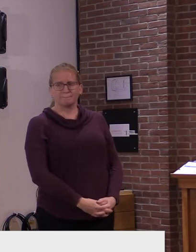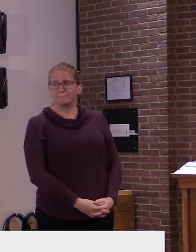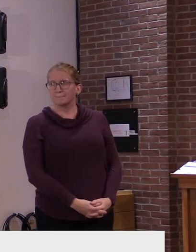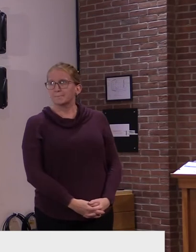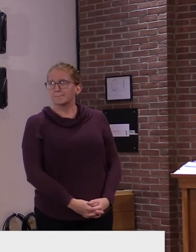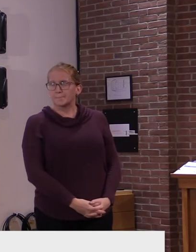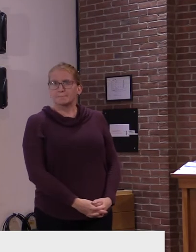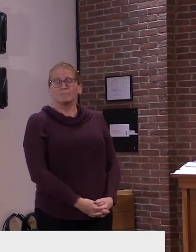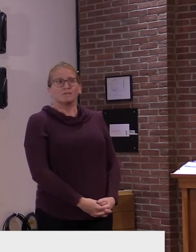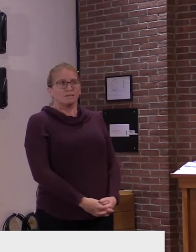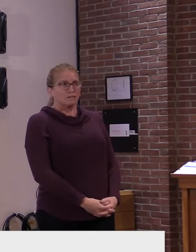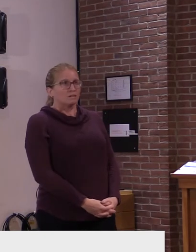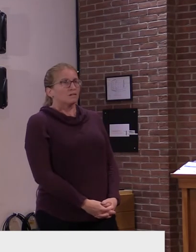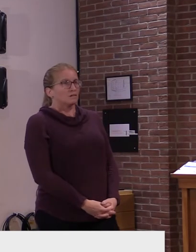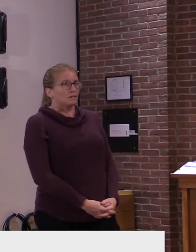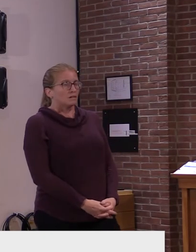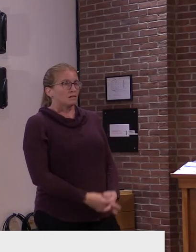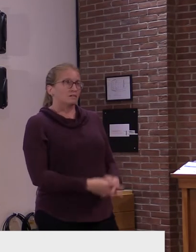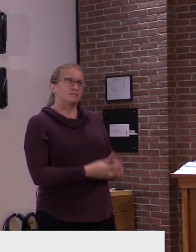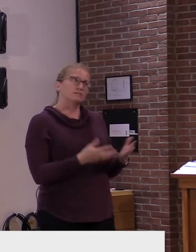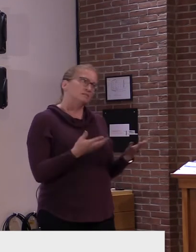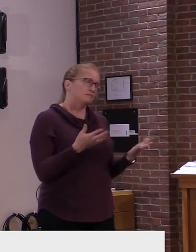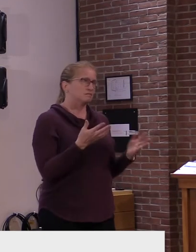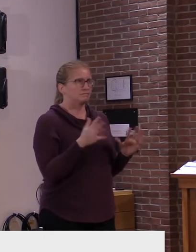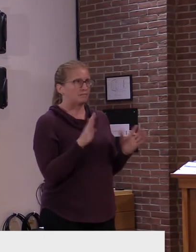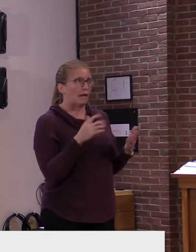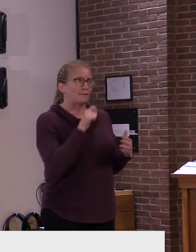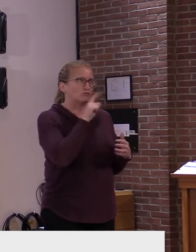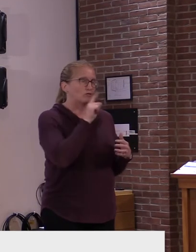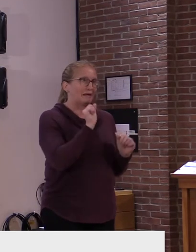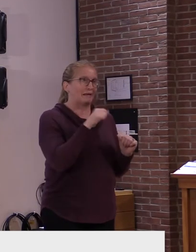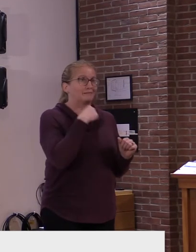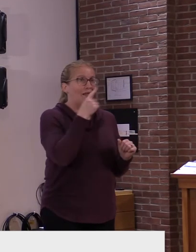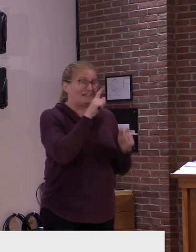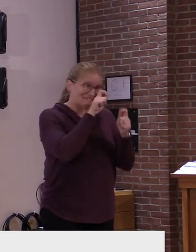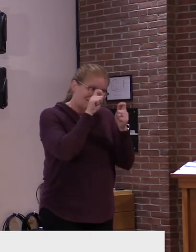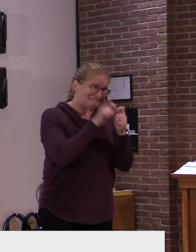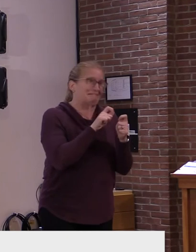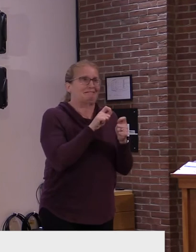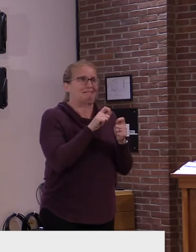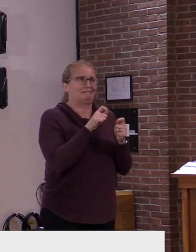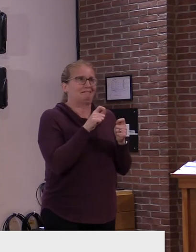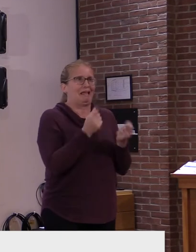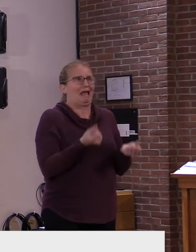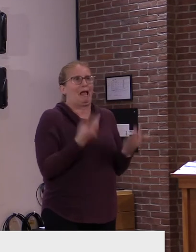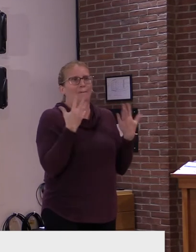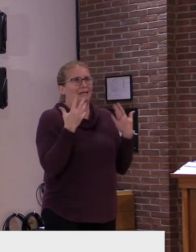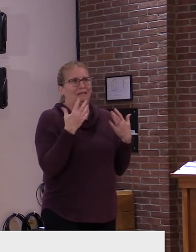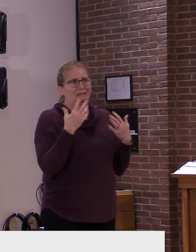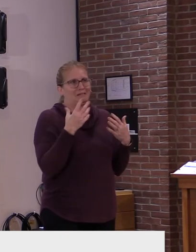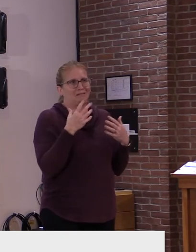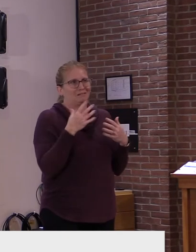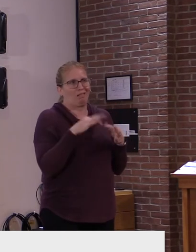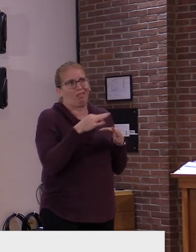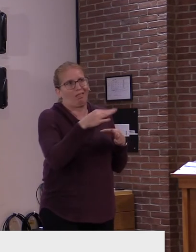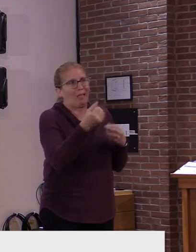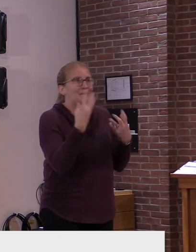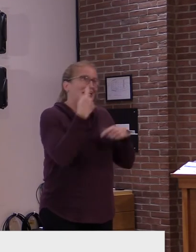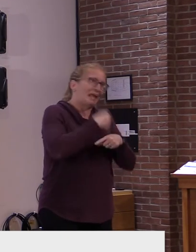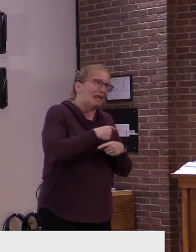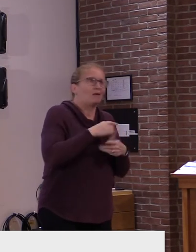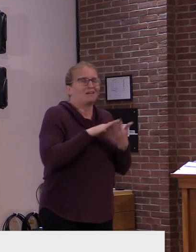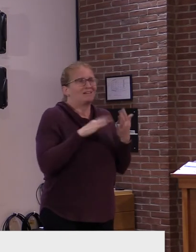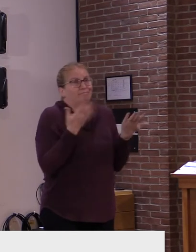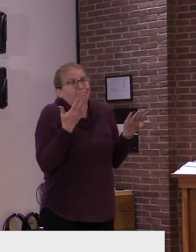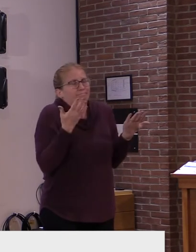yeah colin i'm not sure i can give you precise um a precise estimate of what it is it depends on the lab